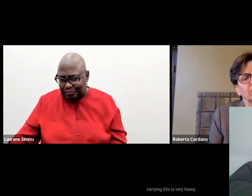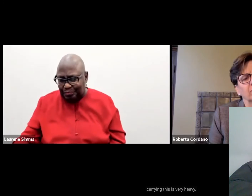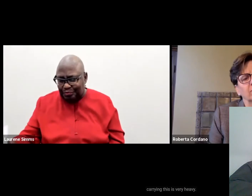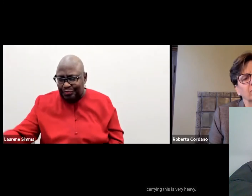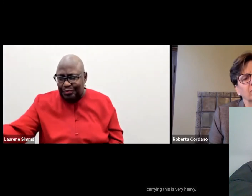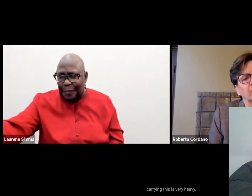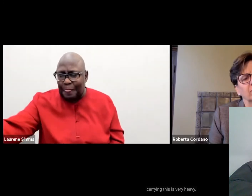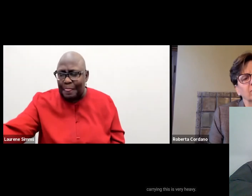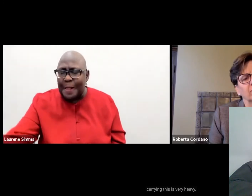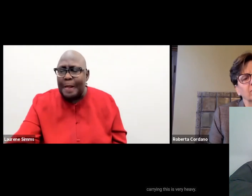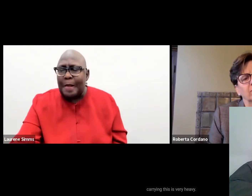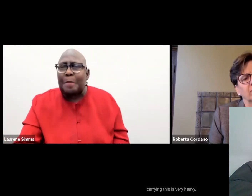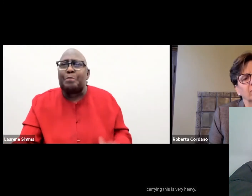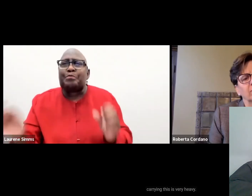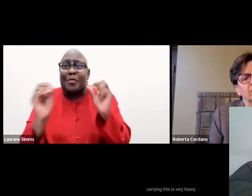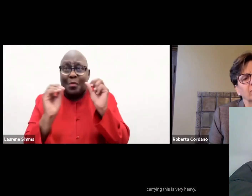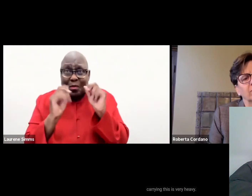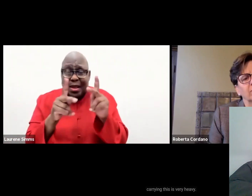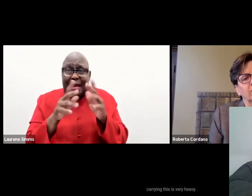America.